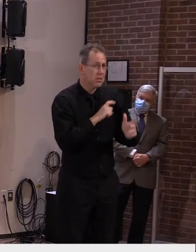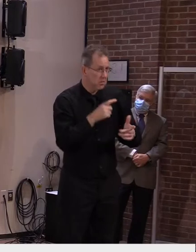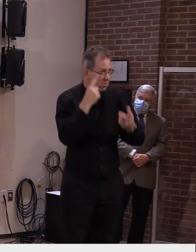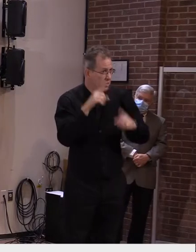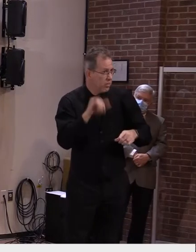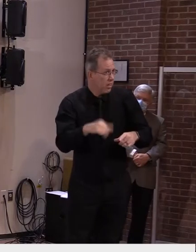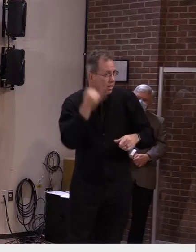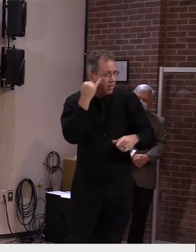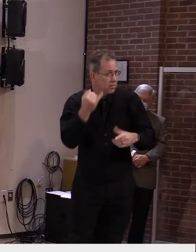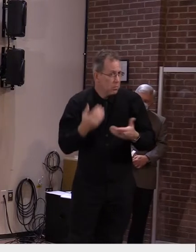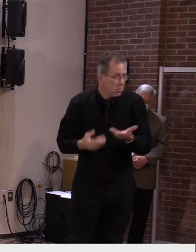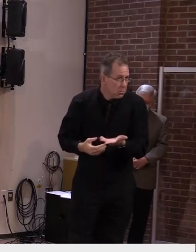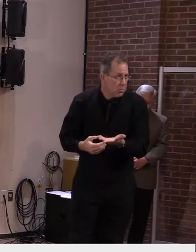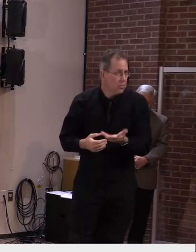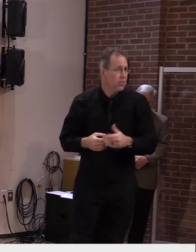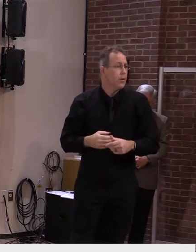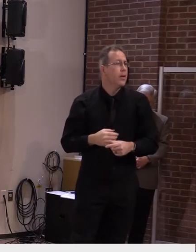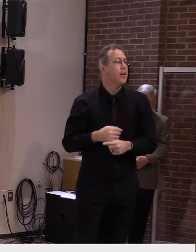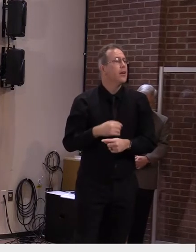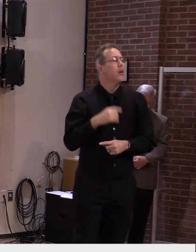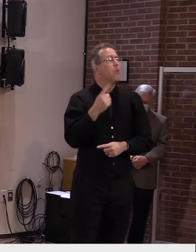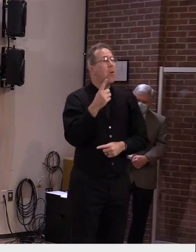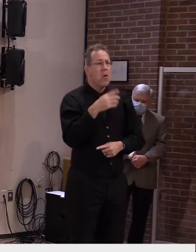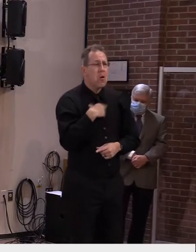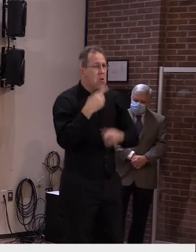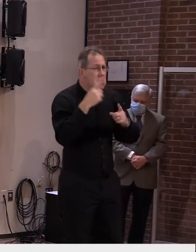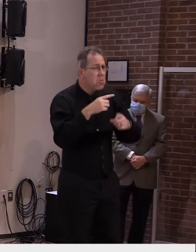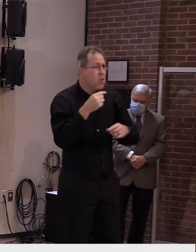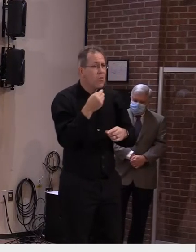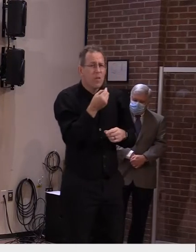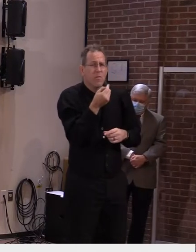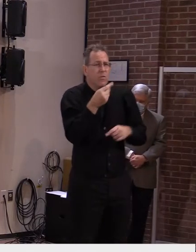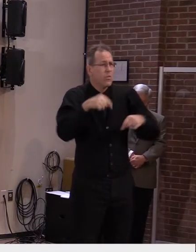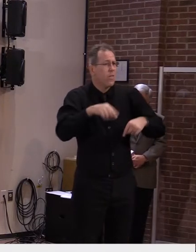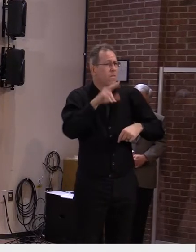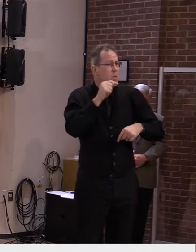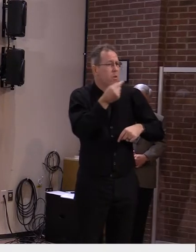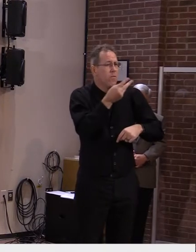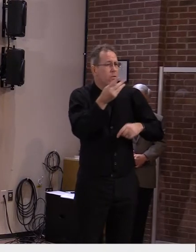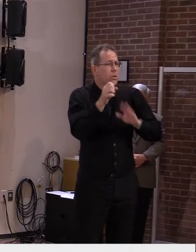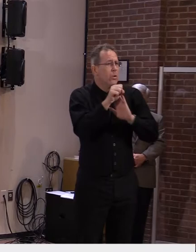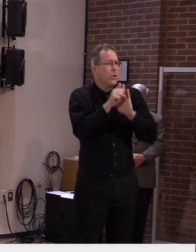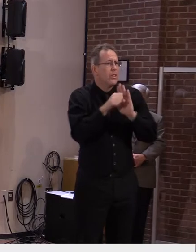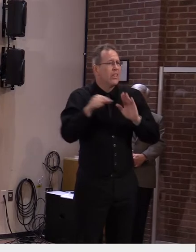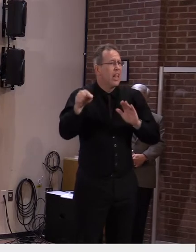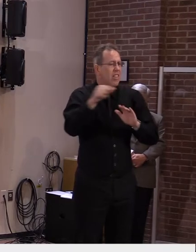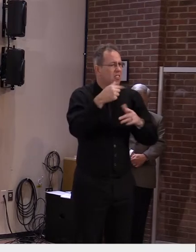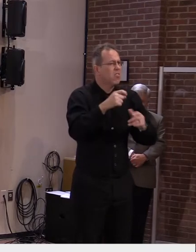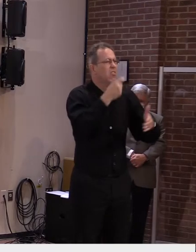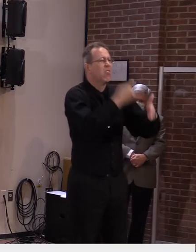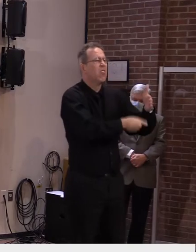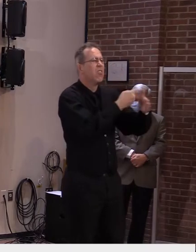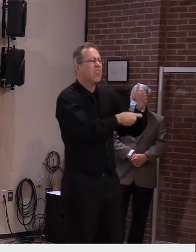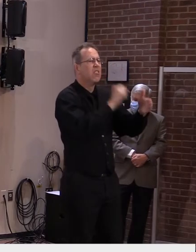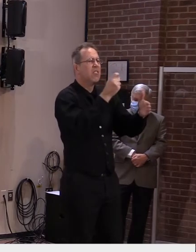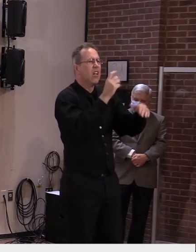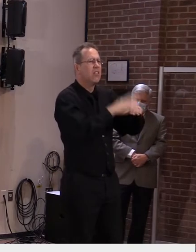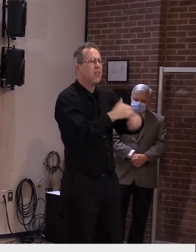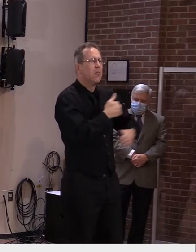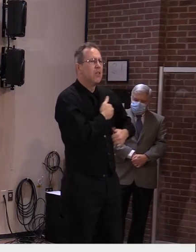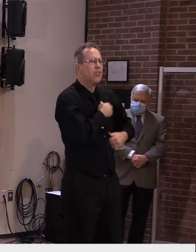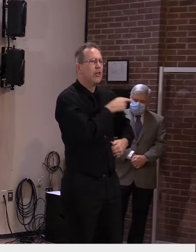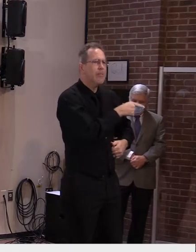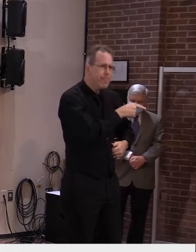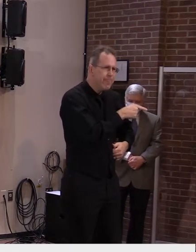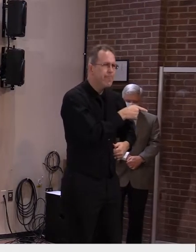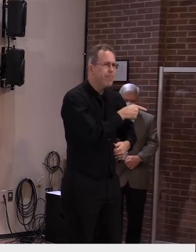taxes military pensions. So, again, those who are retiring from the military would be beneficial to the